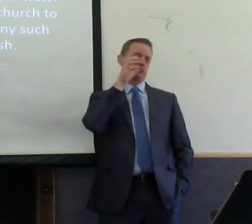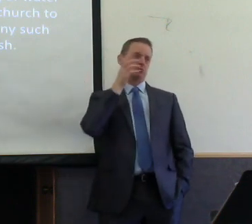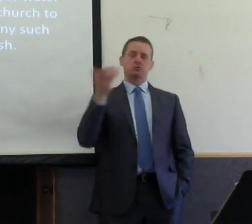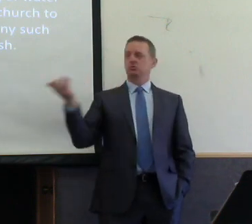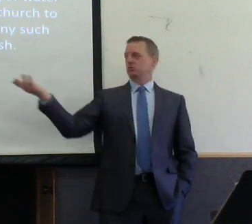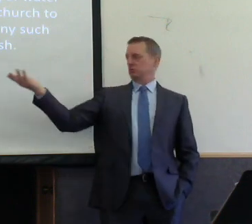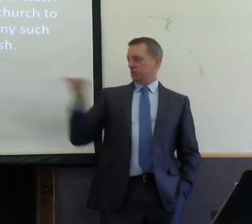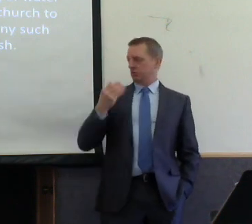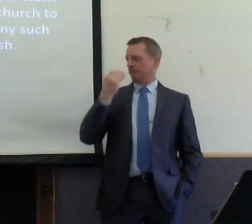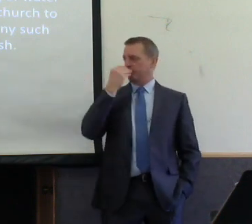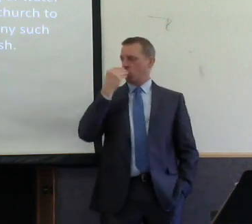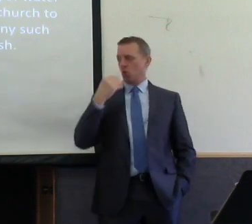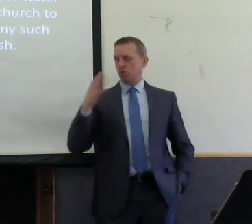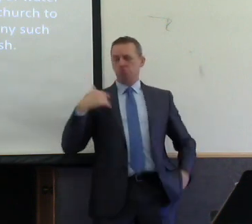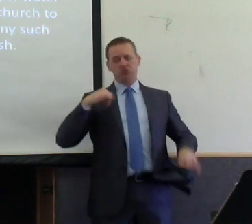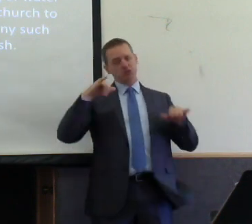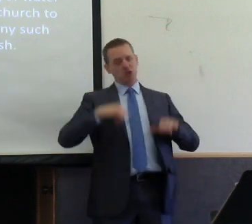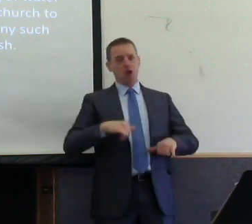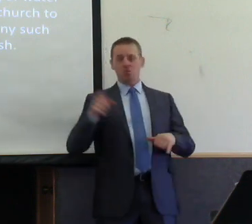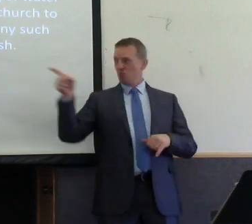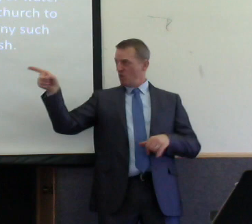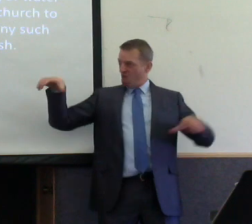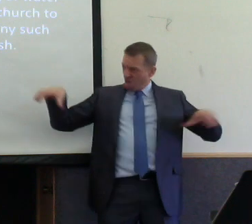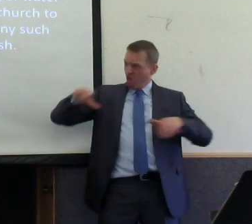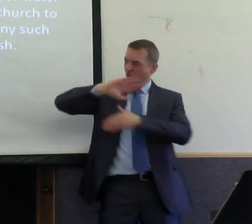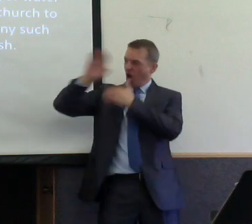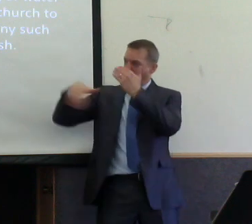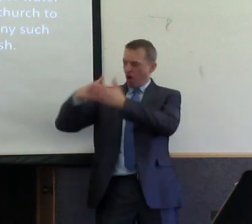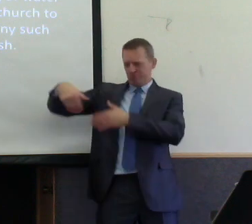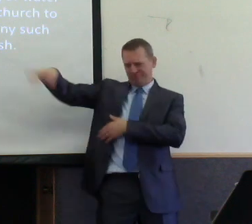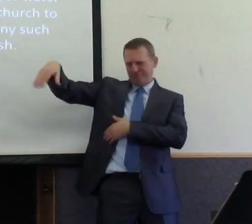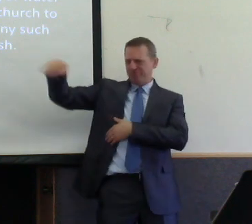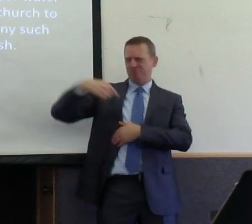sitting down and watching TV and drinking and eating by eating your work.